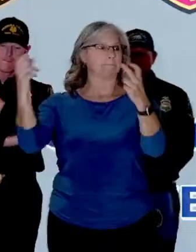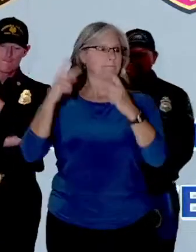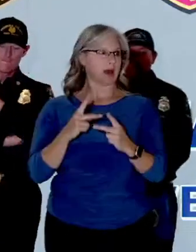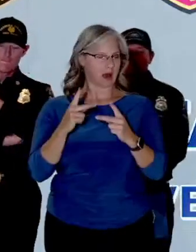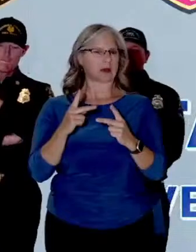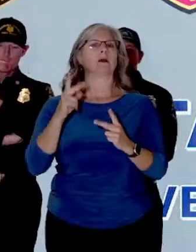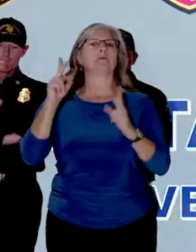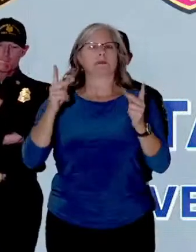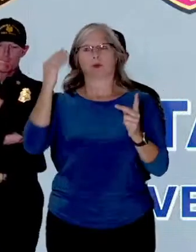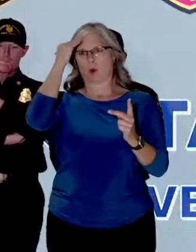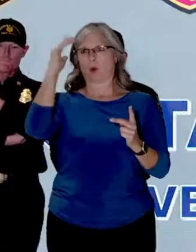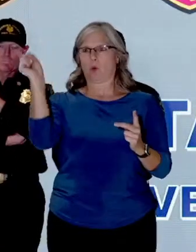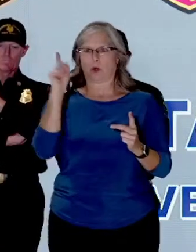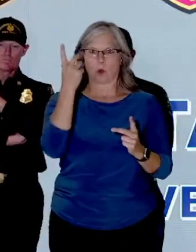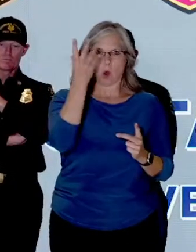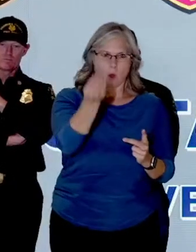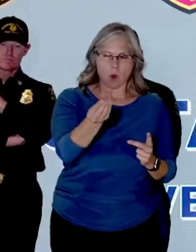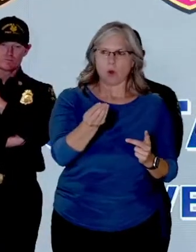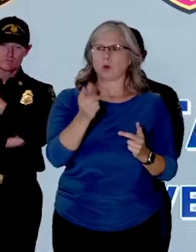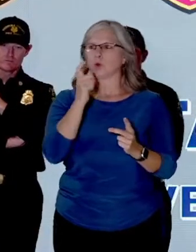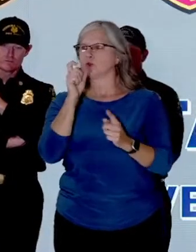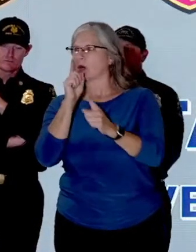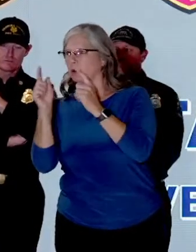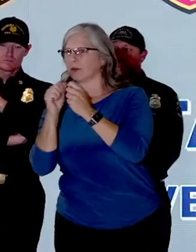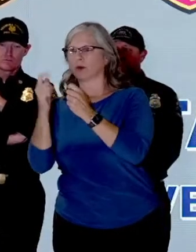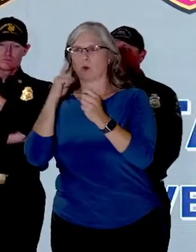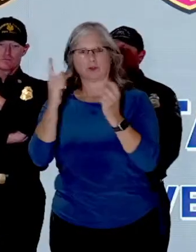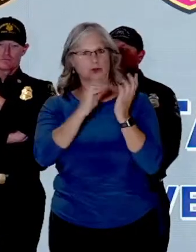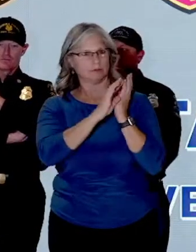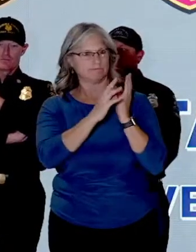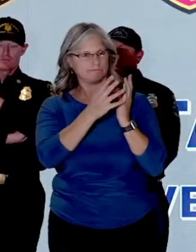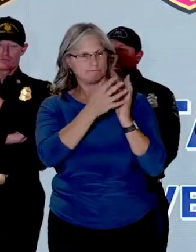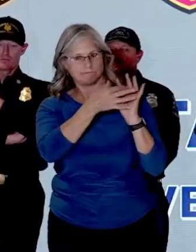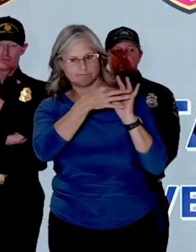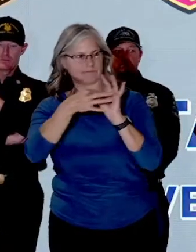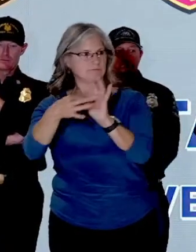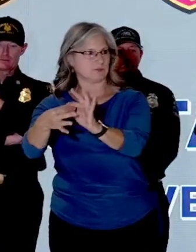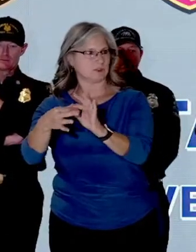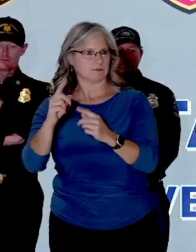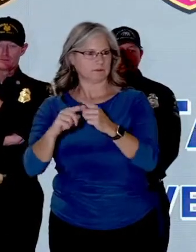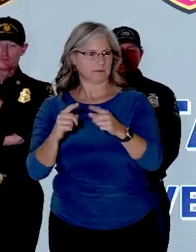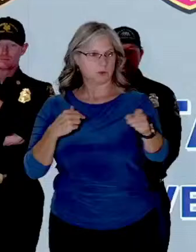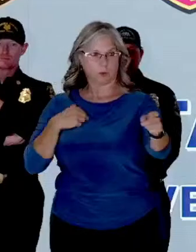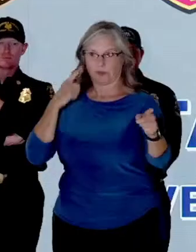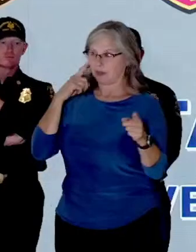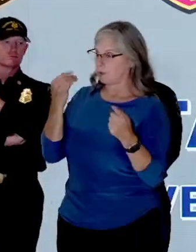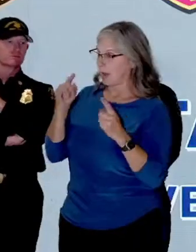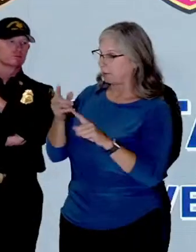that people know where to go and who to talk to. We want to streamline the process and make it easier.